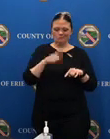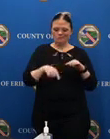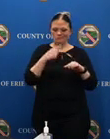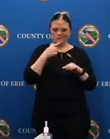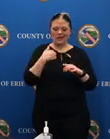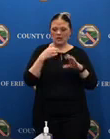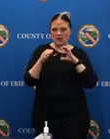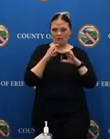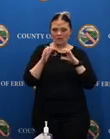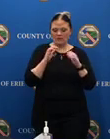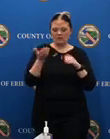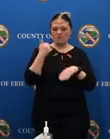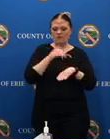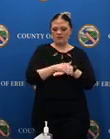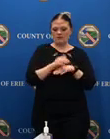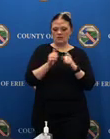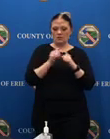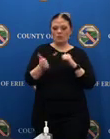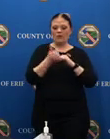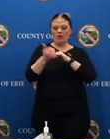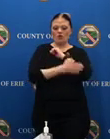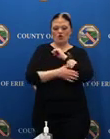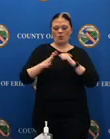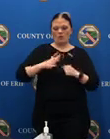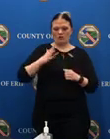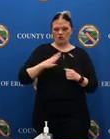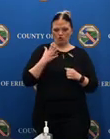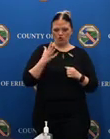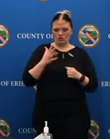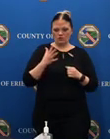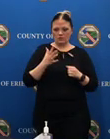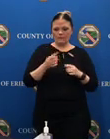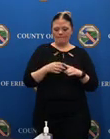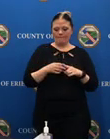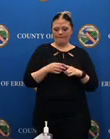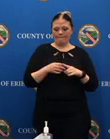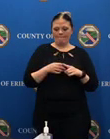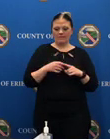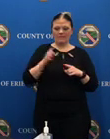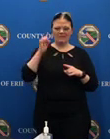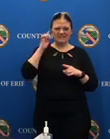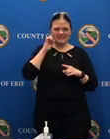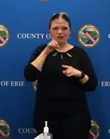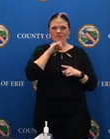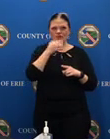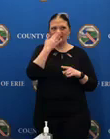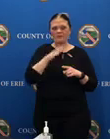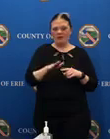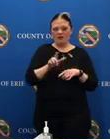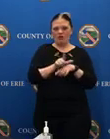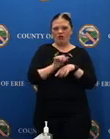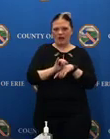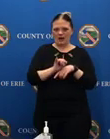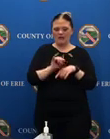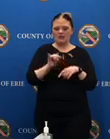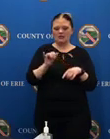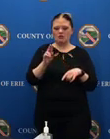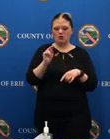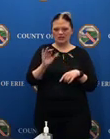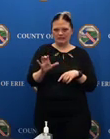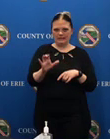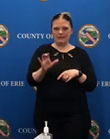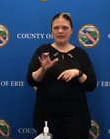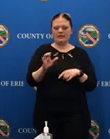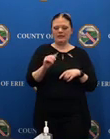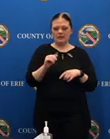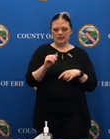night with other county officials, and it sounds really bad down on Long Island in New York City,